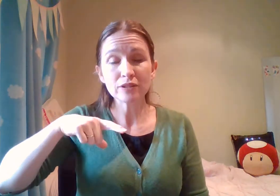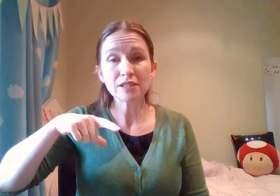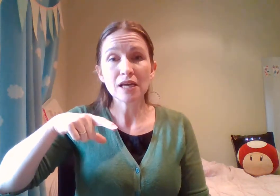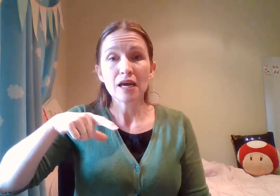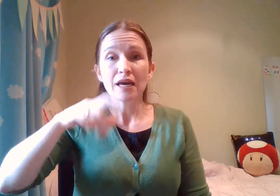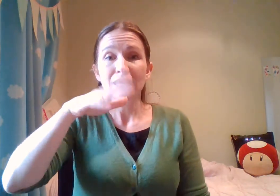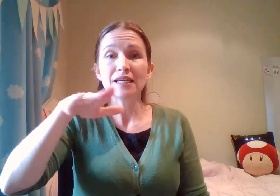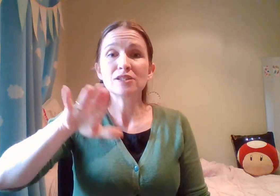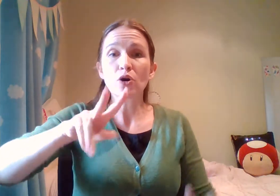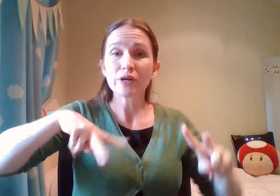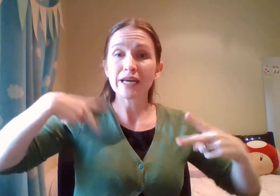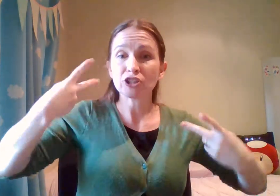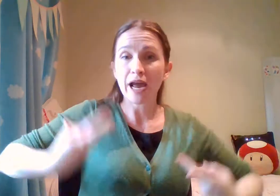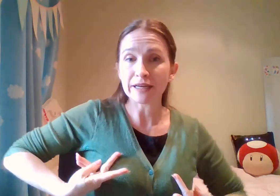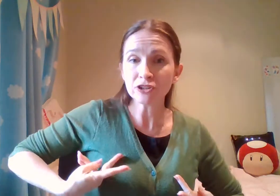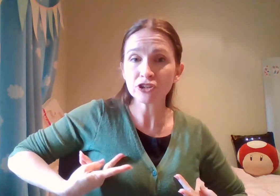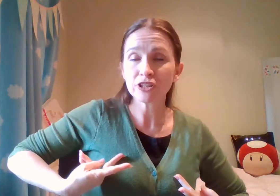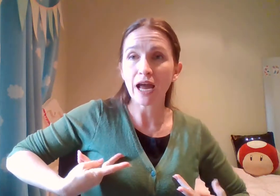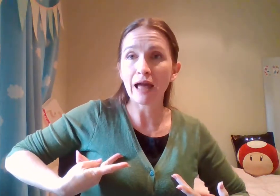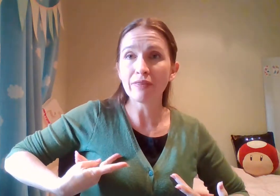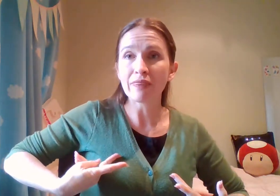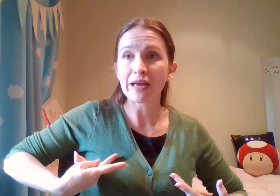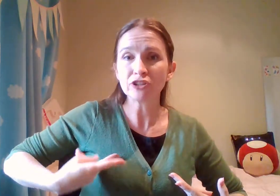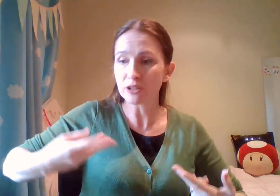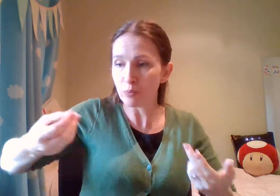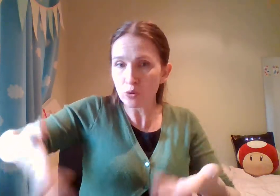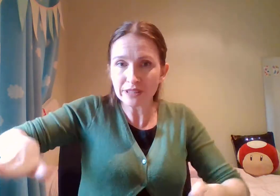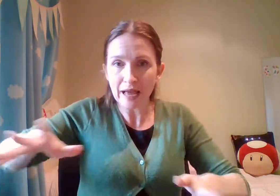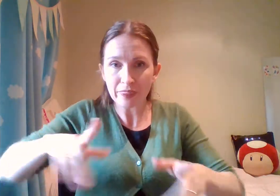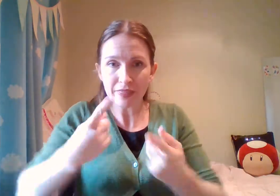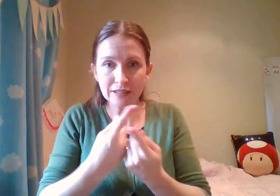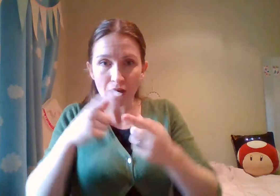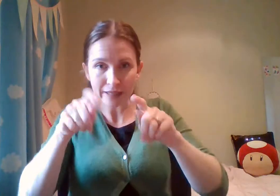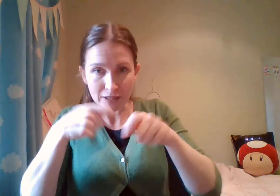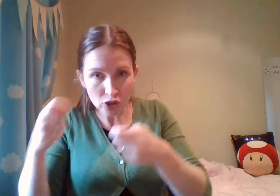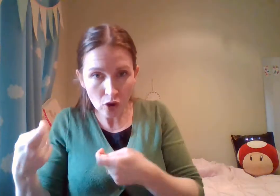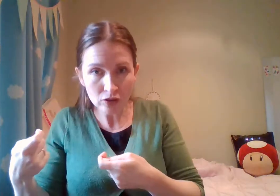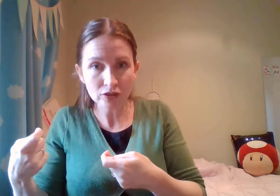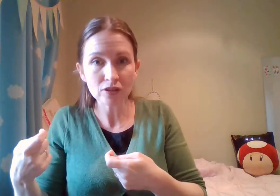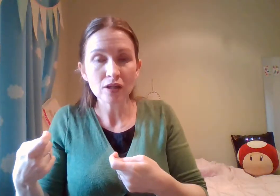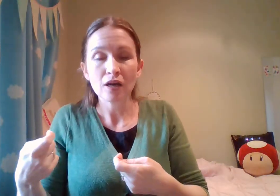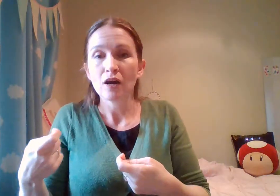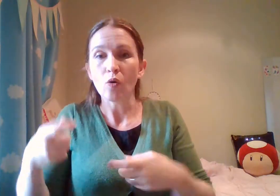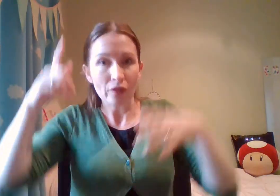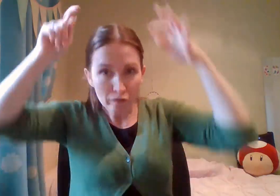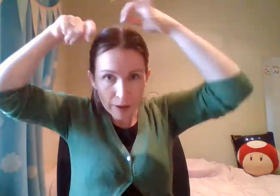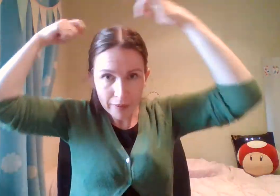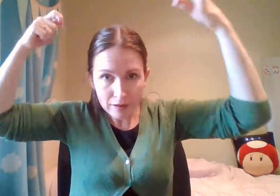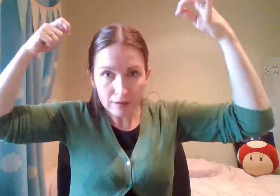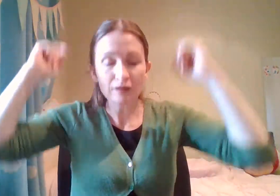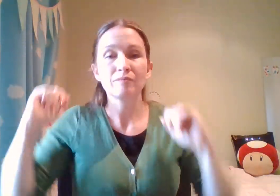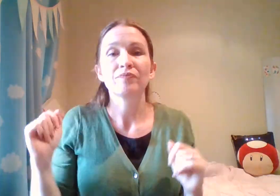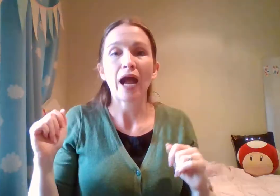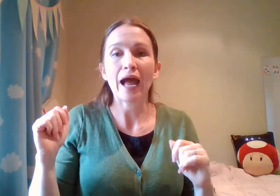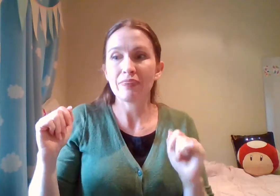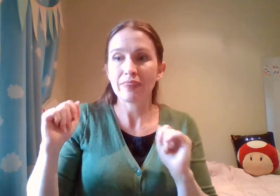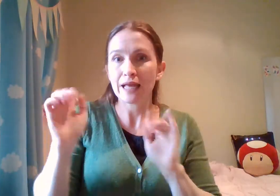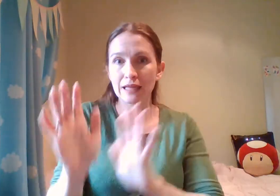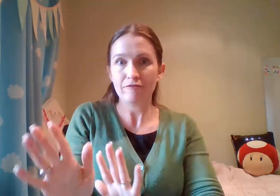because kids go to get changed and then they just put down things like their socks or their ribbon and they leave them